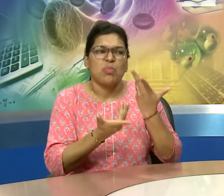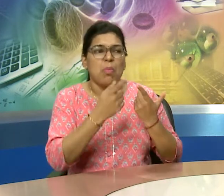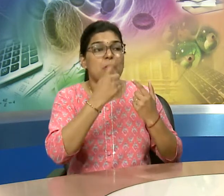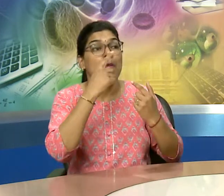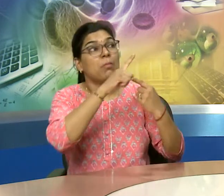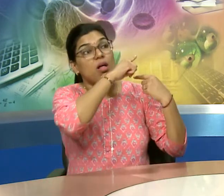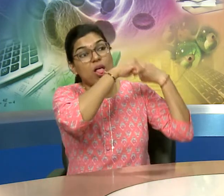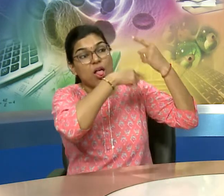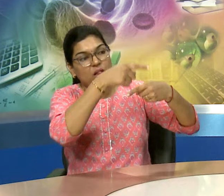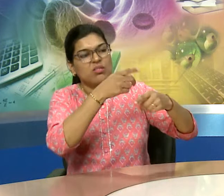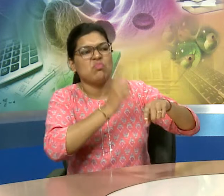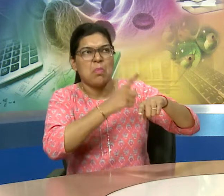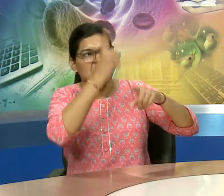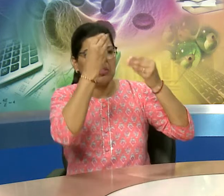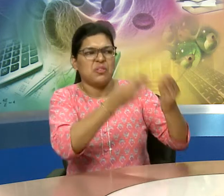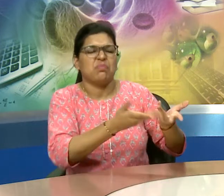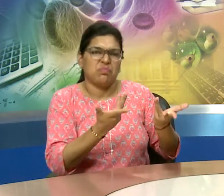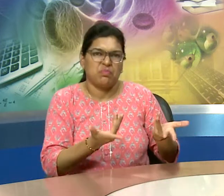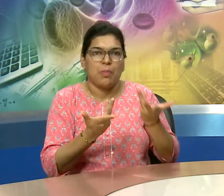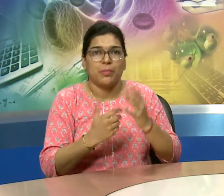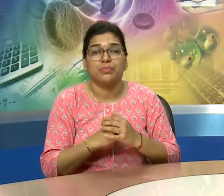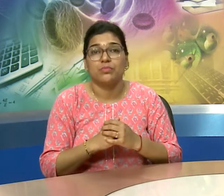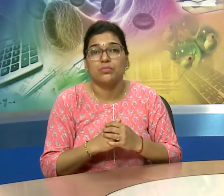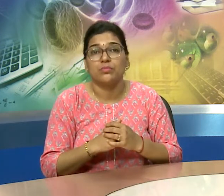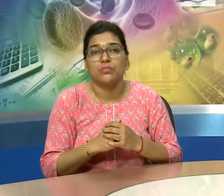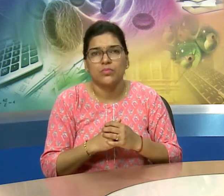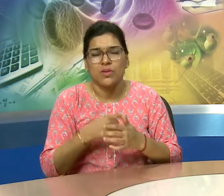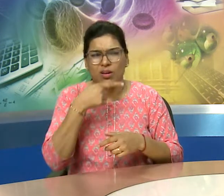The villagers, they all were superstitious,